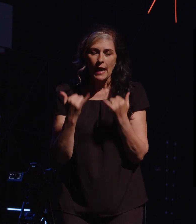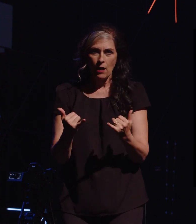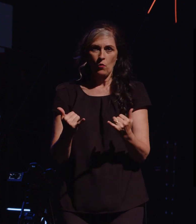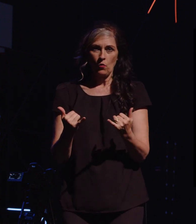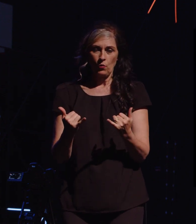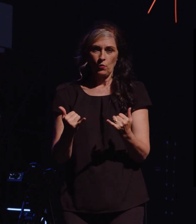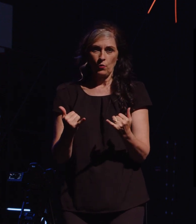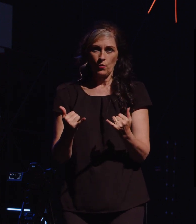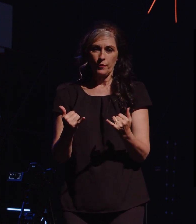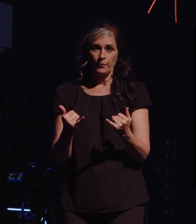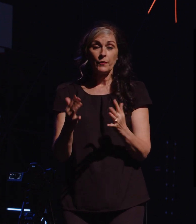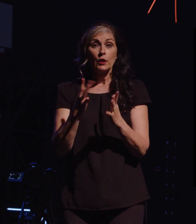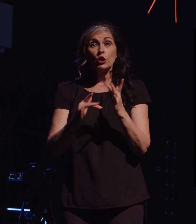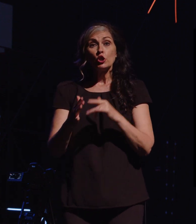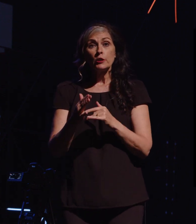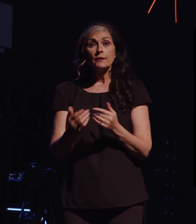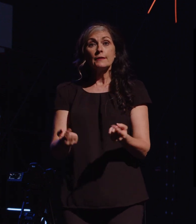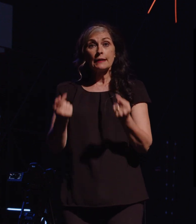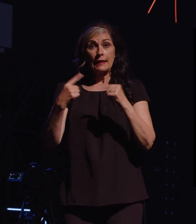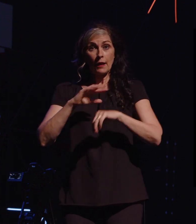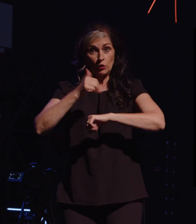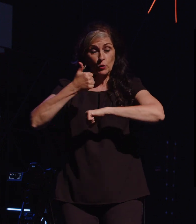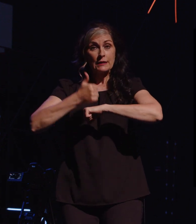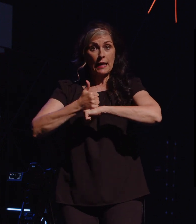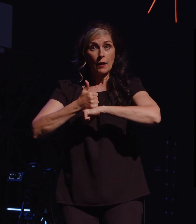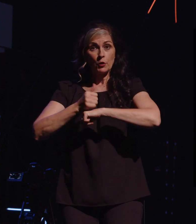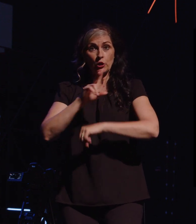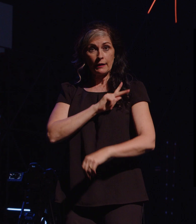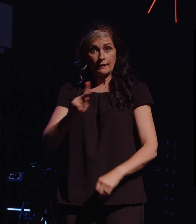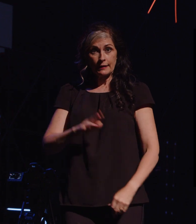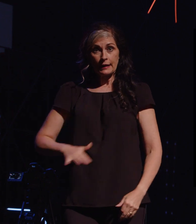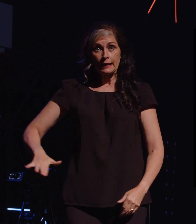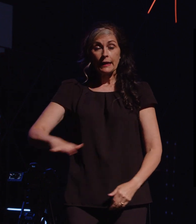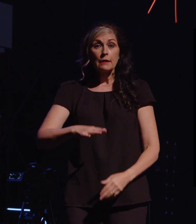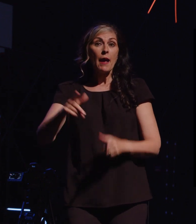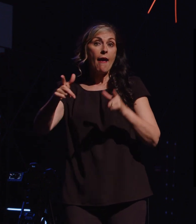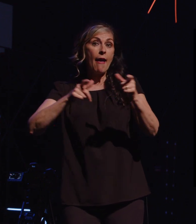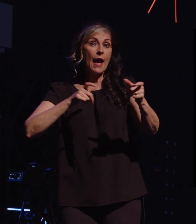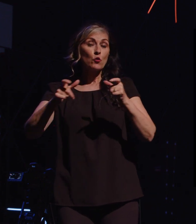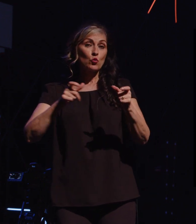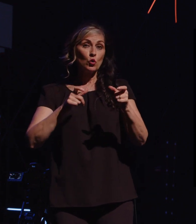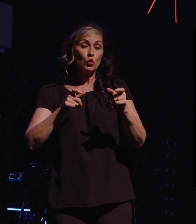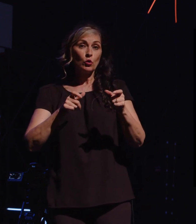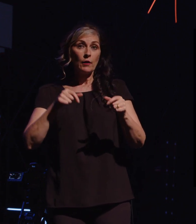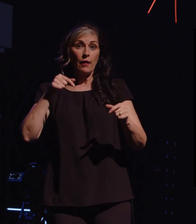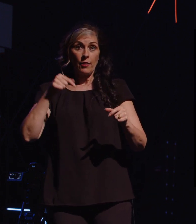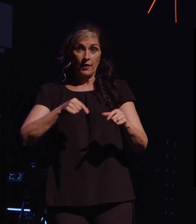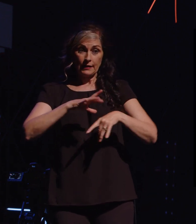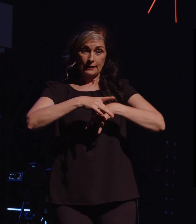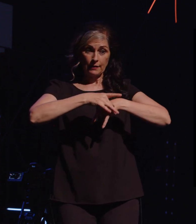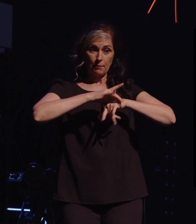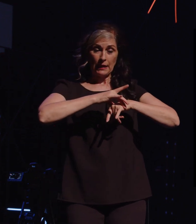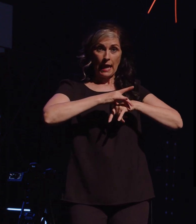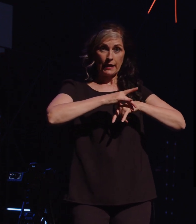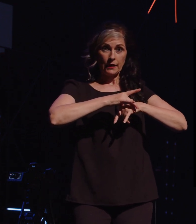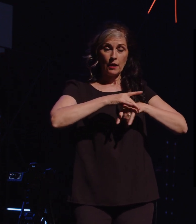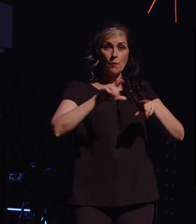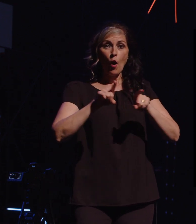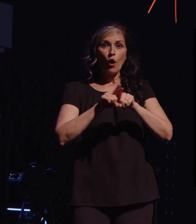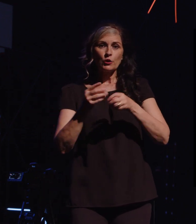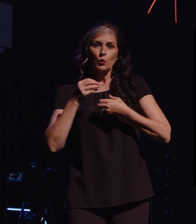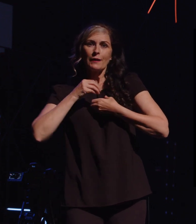now. Jesus came to establish his kingdom and rule, not only in this on this planet, but in